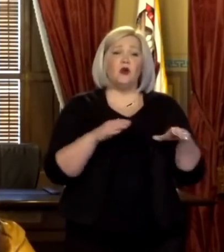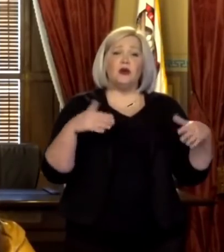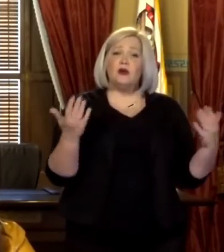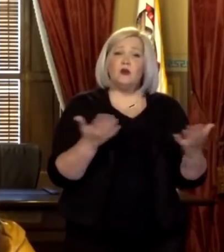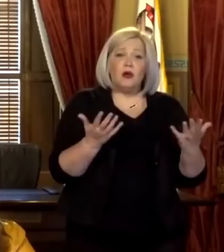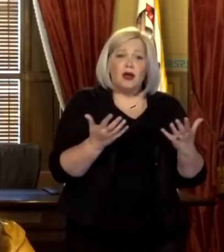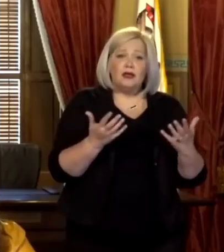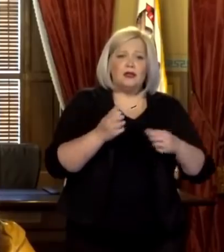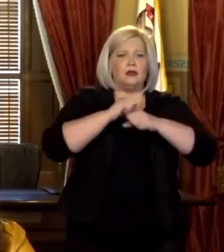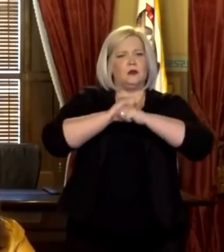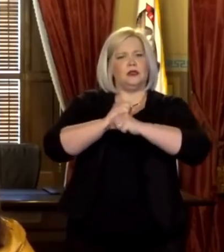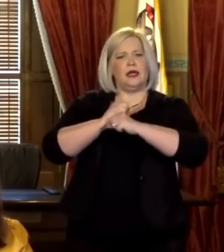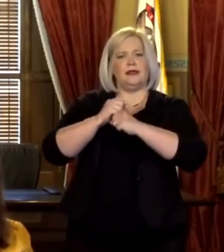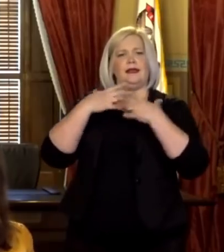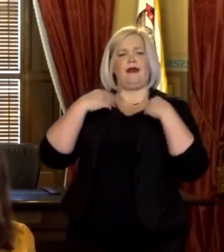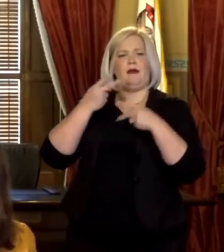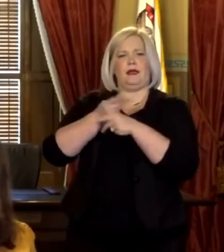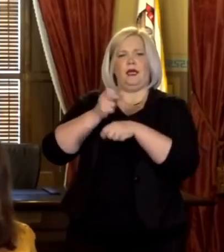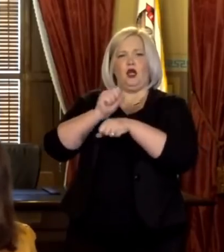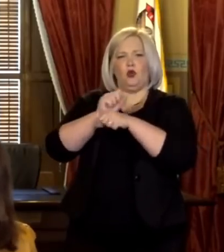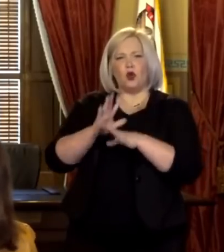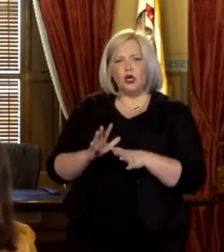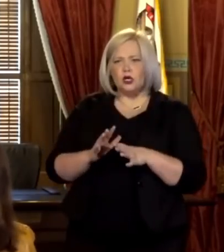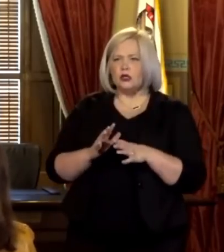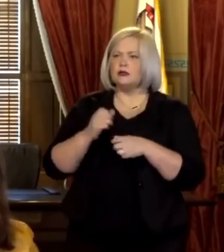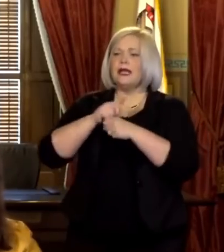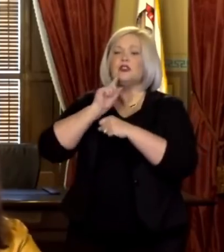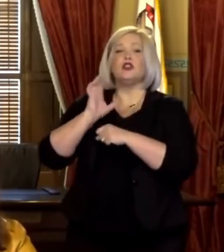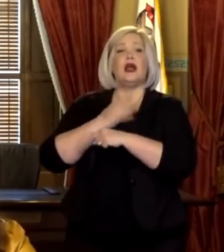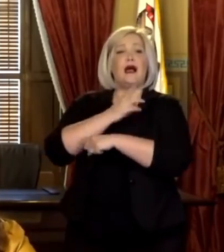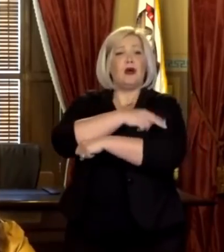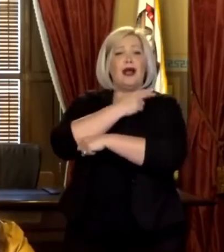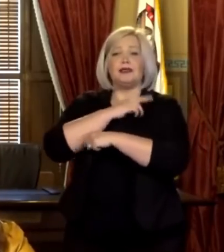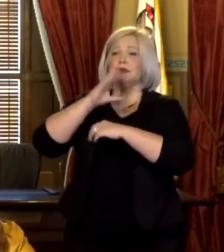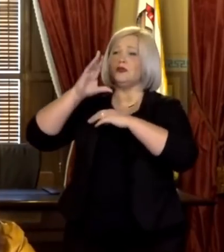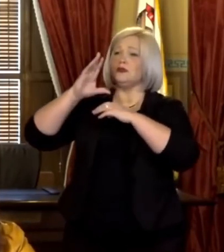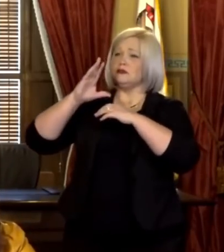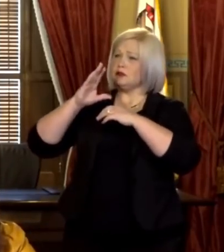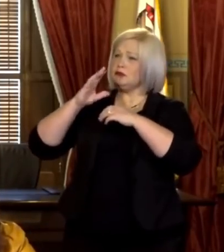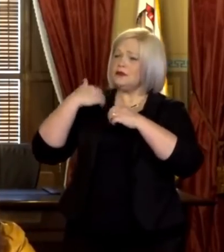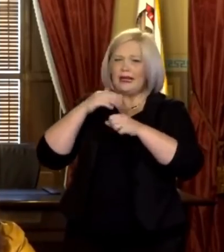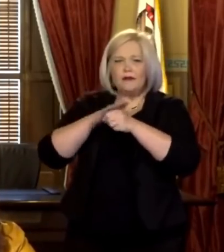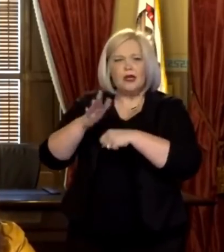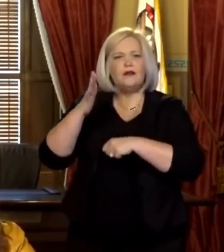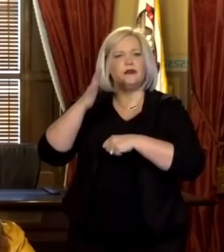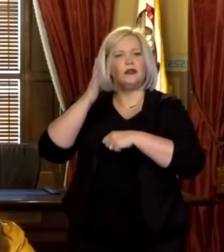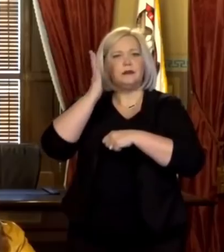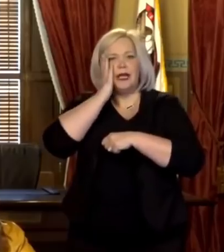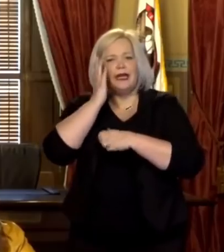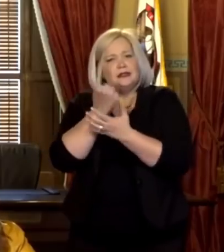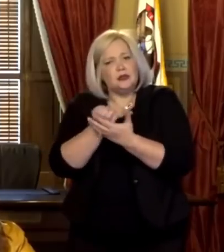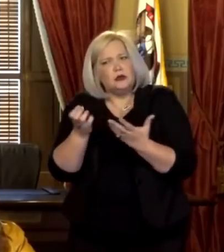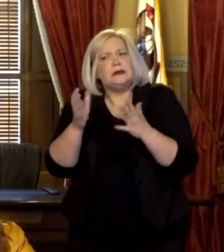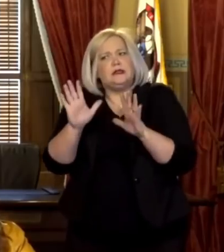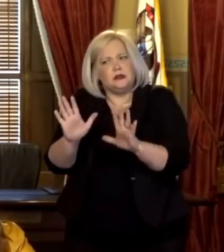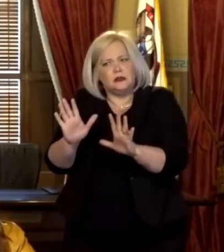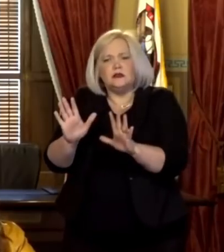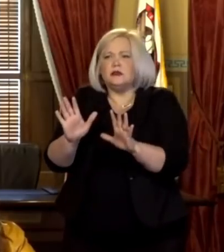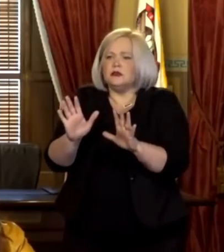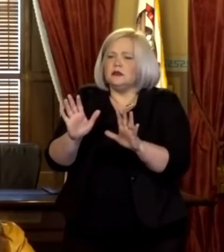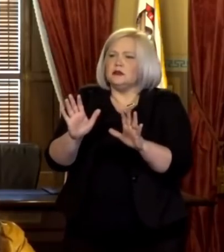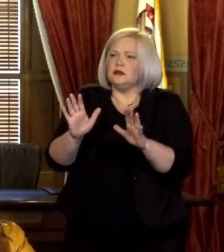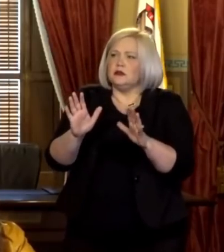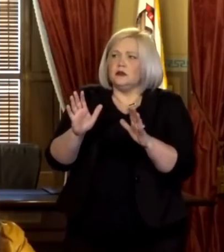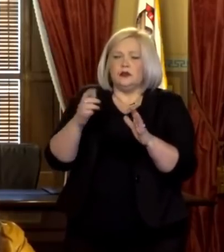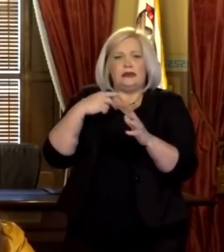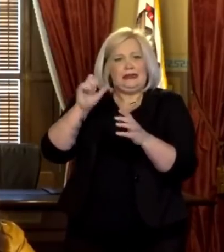and watching, after some time goes by to see really what a difference it's made, takes